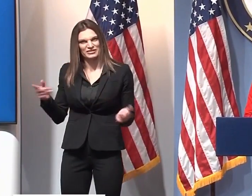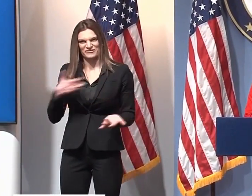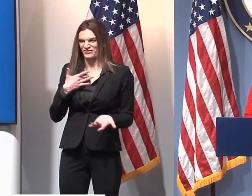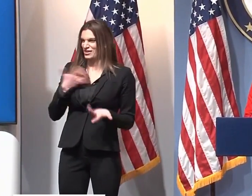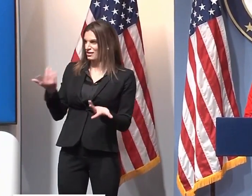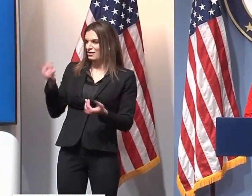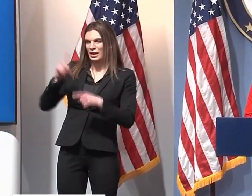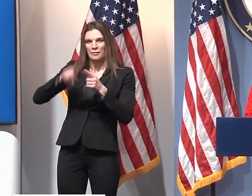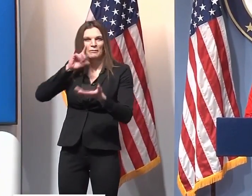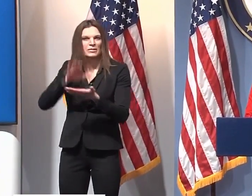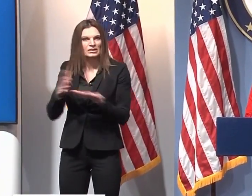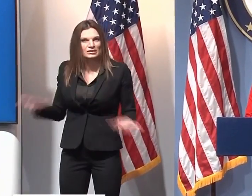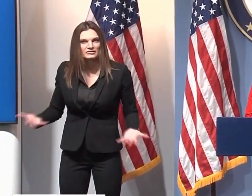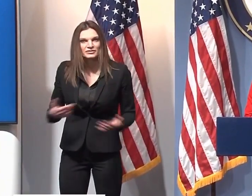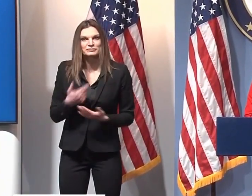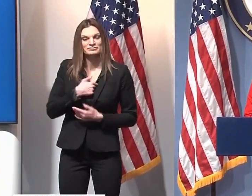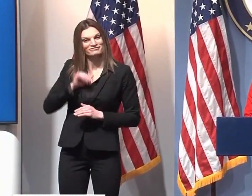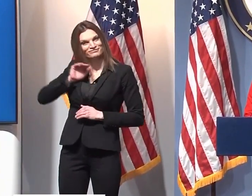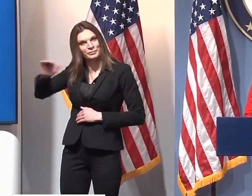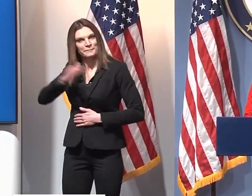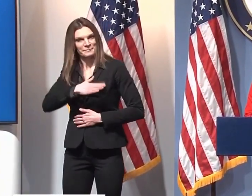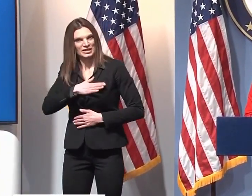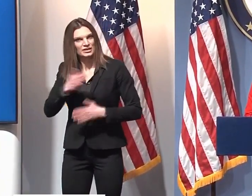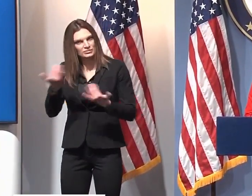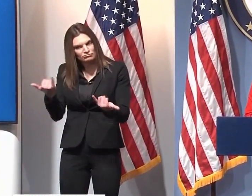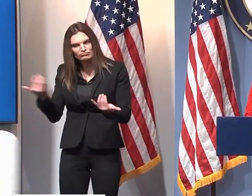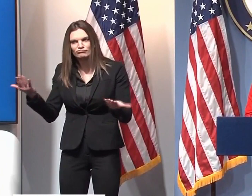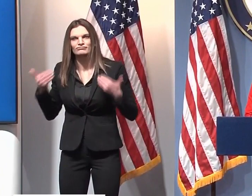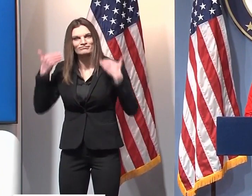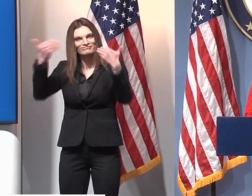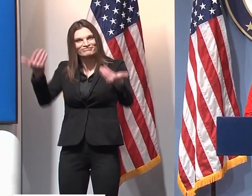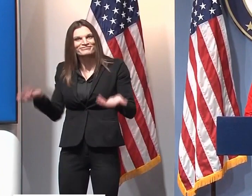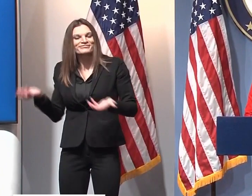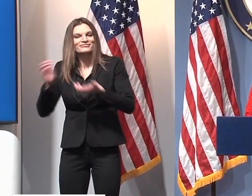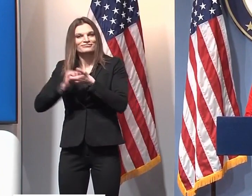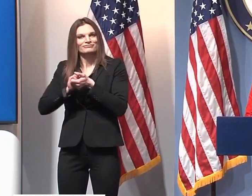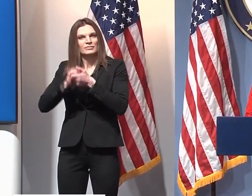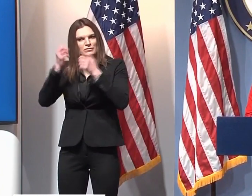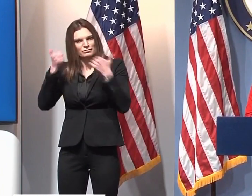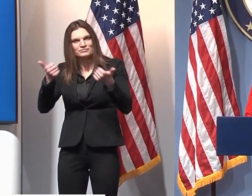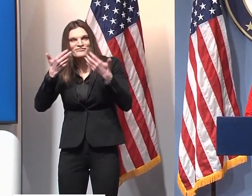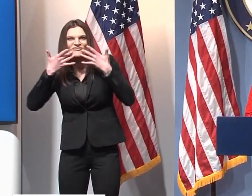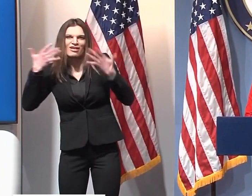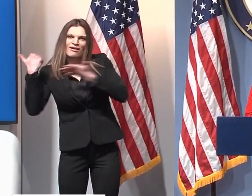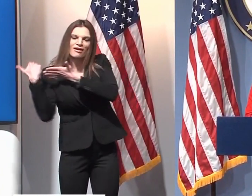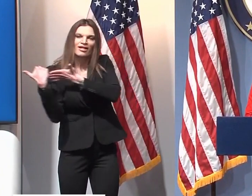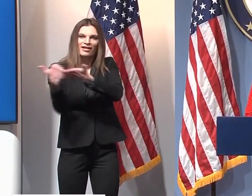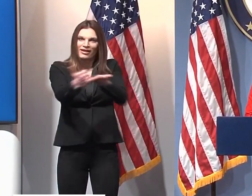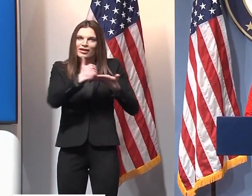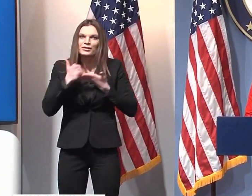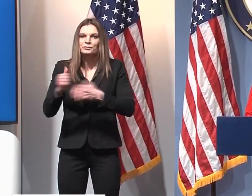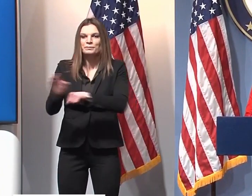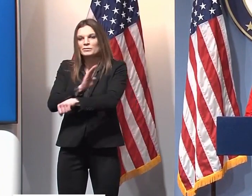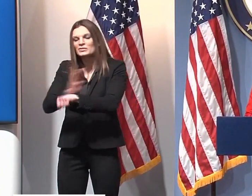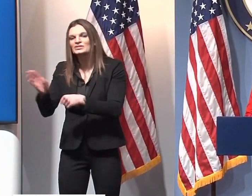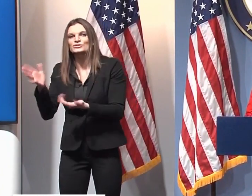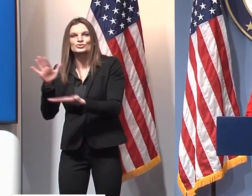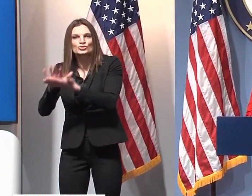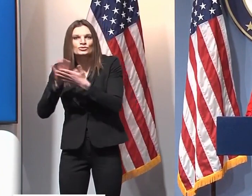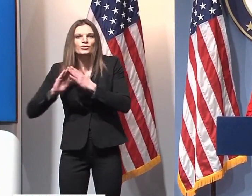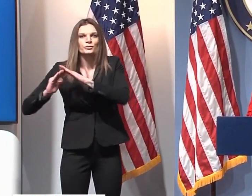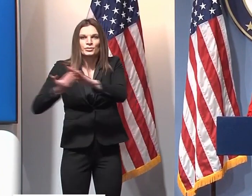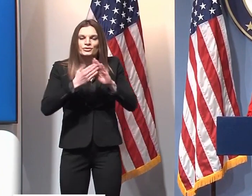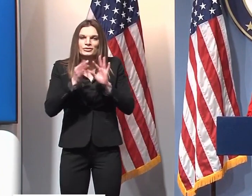legislature to work with me in a civil way to give Michigan families, our businesses, our schools, and